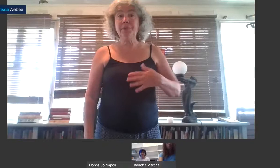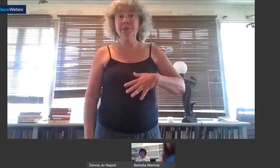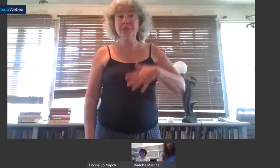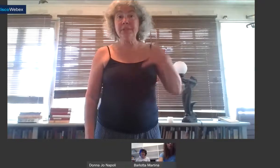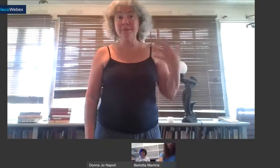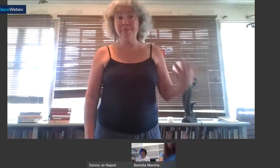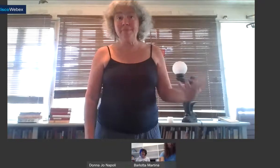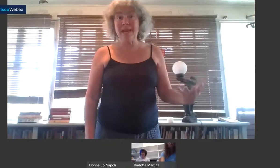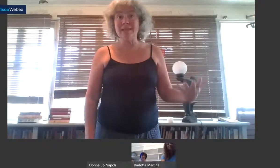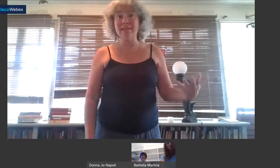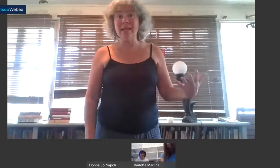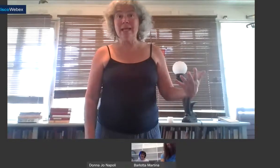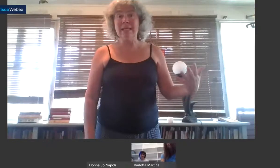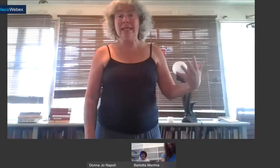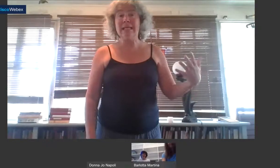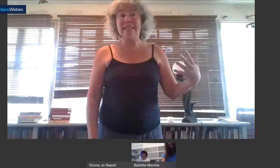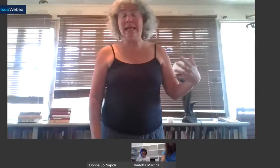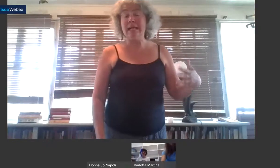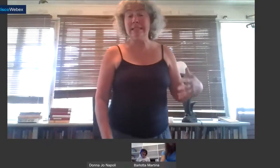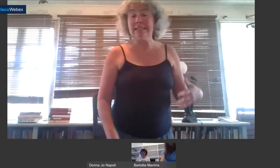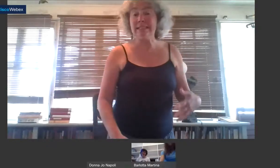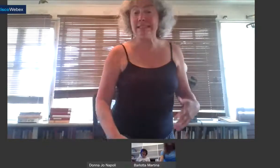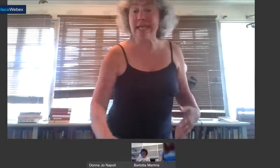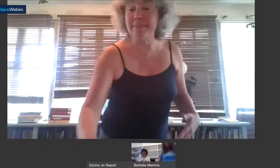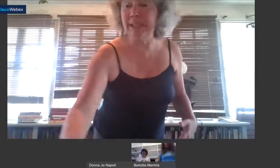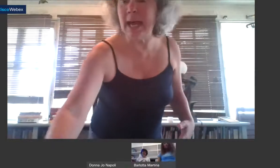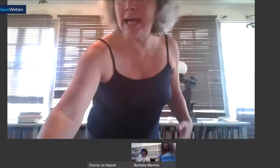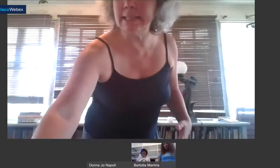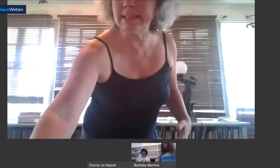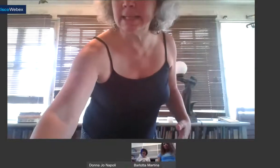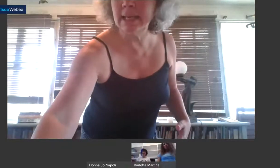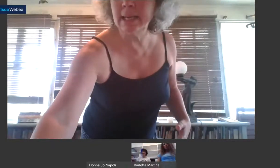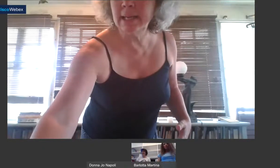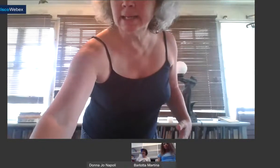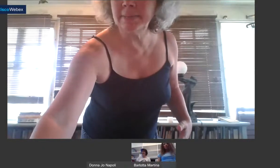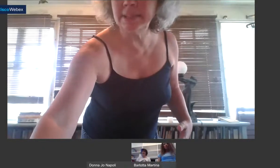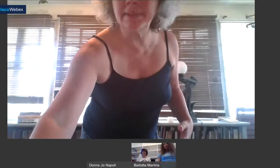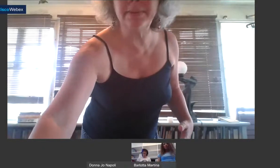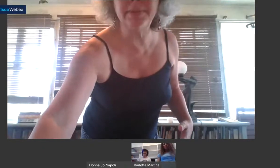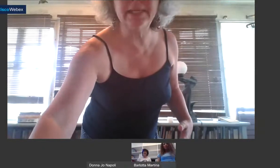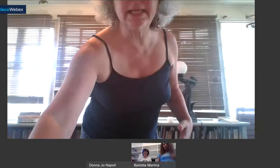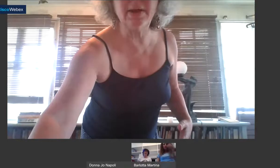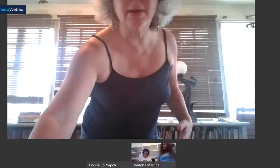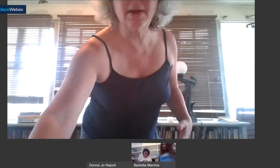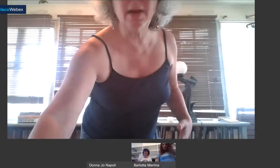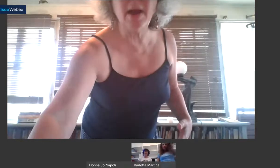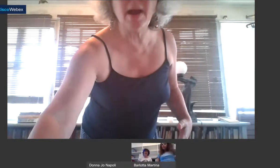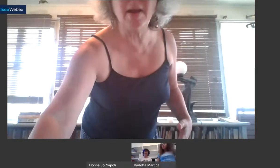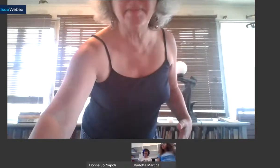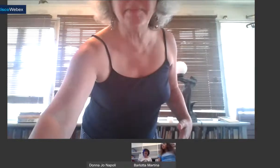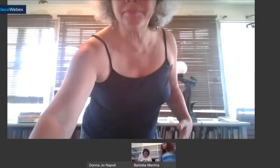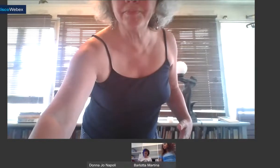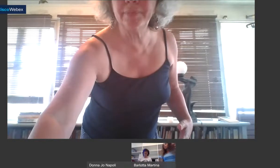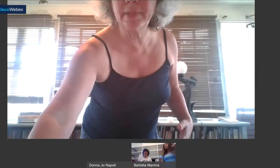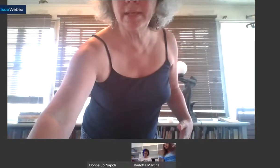your center of mass can destabilize. Let me see what I'm doing here.